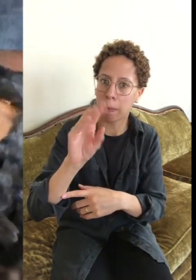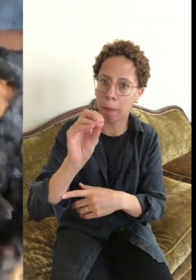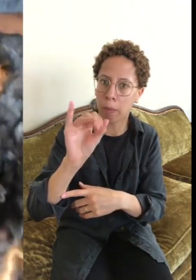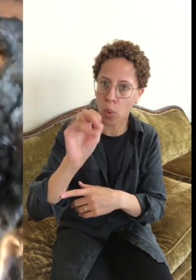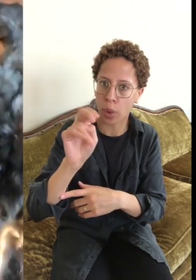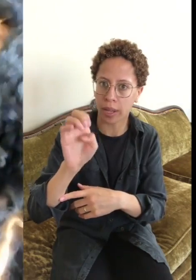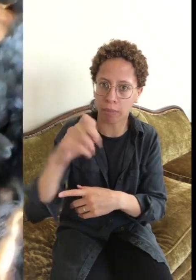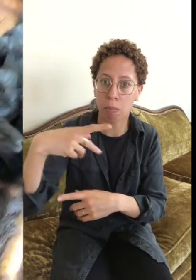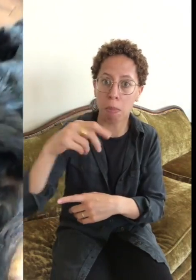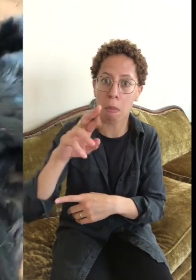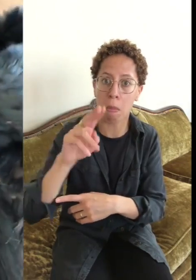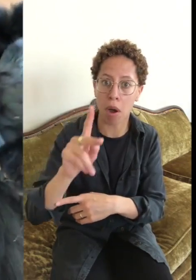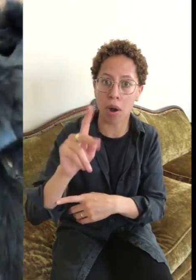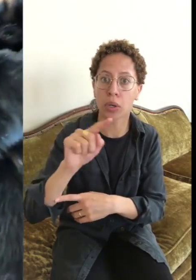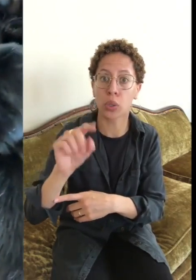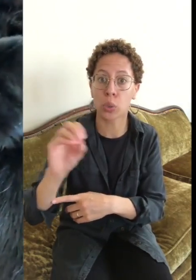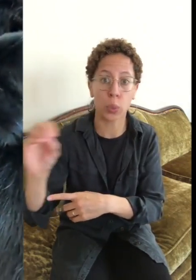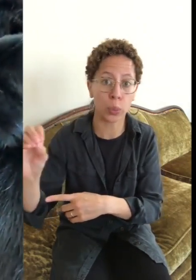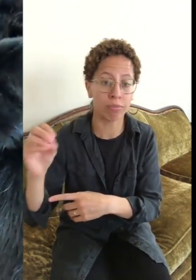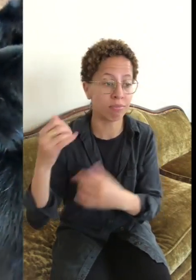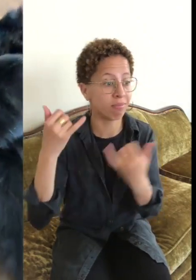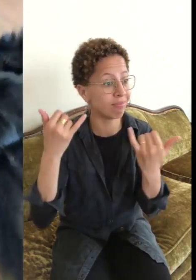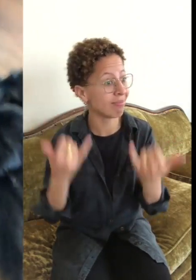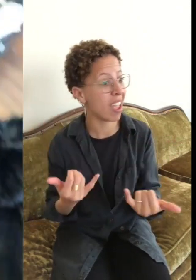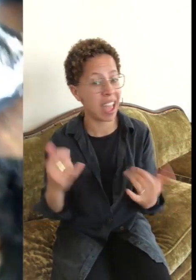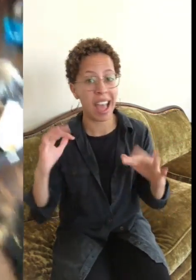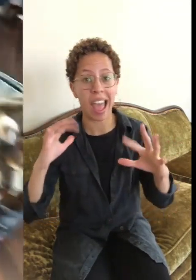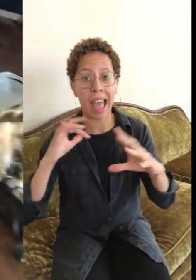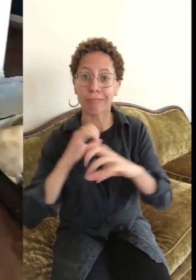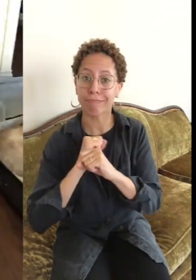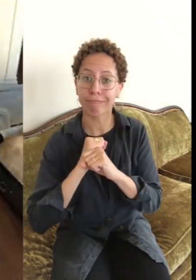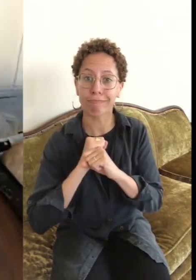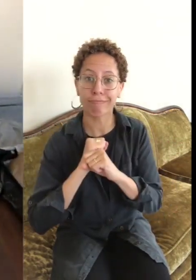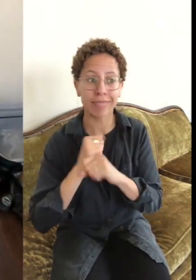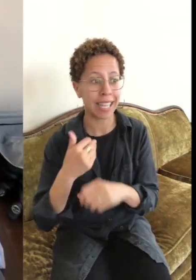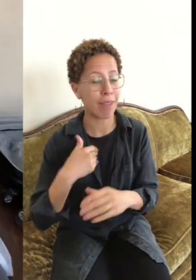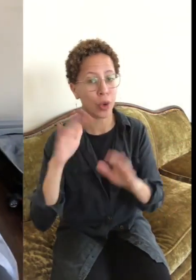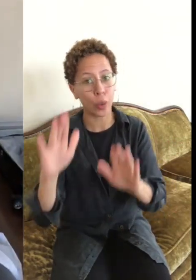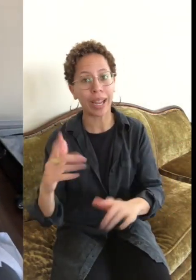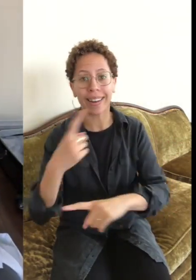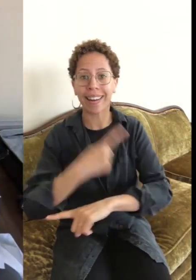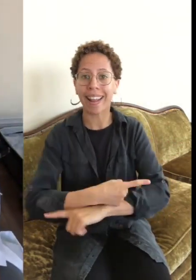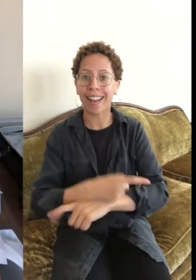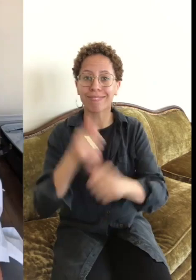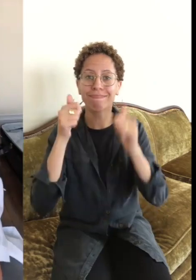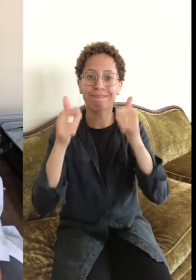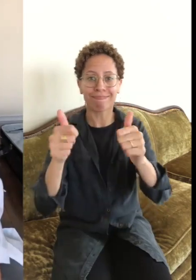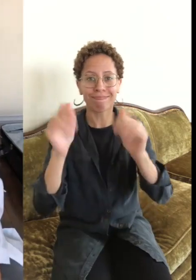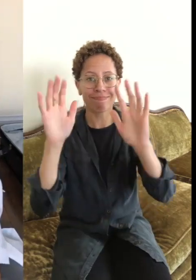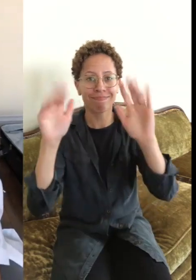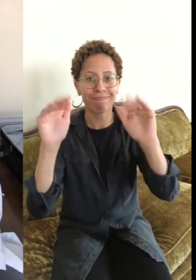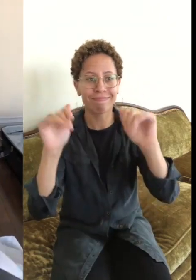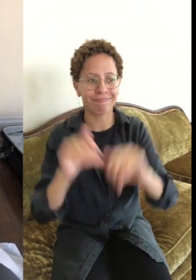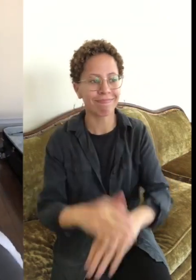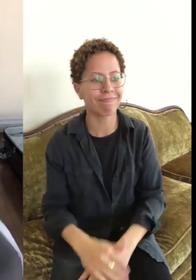keep my leg. All right, and with that, guys, Bye-bye. have a great day, everybody.